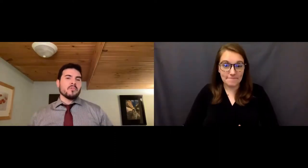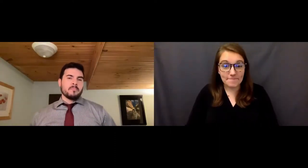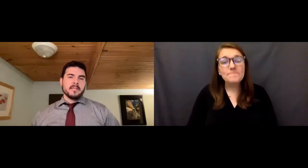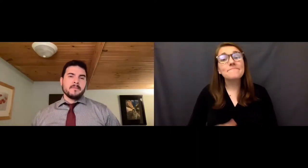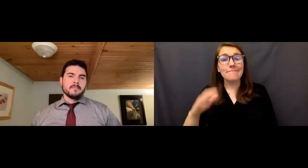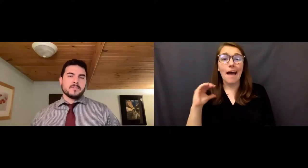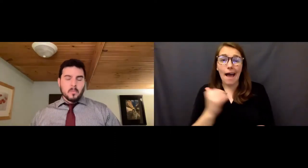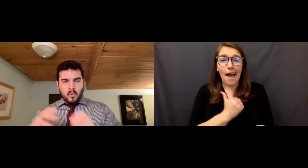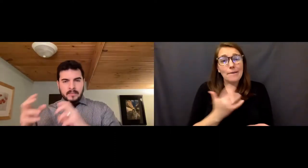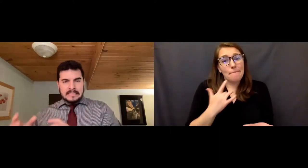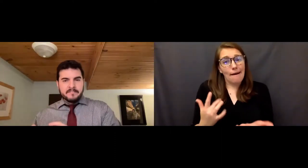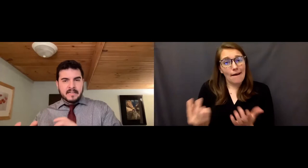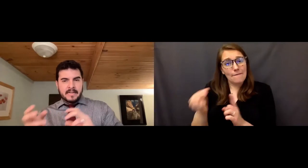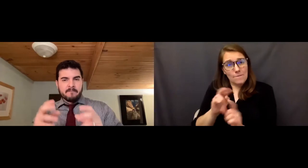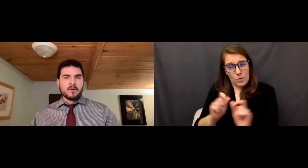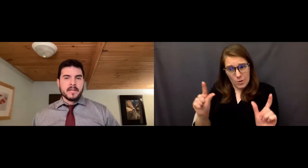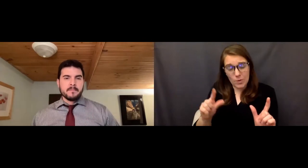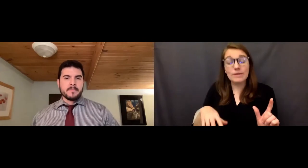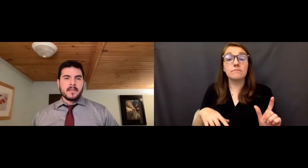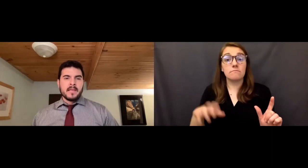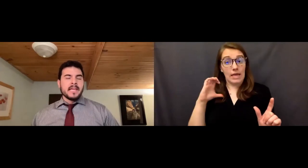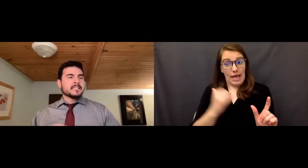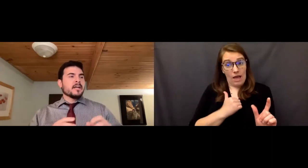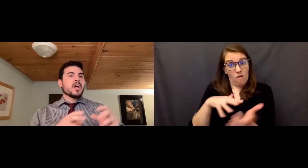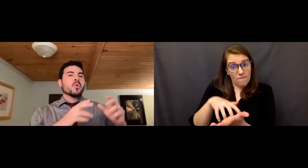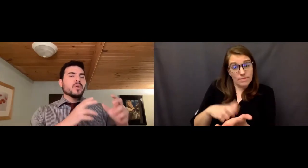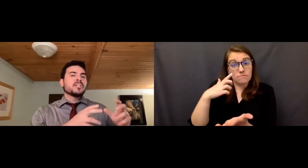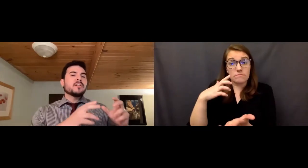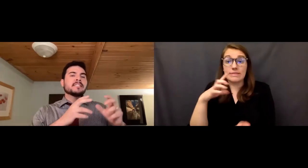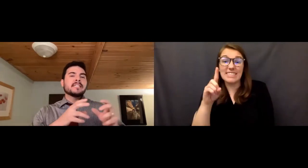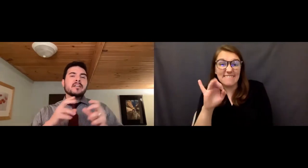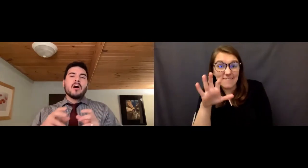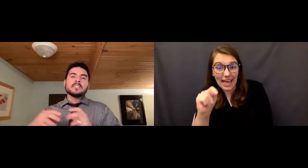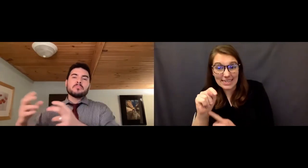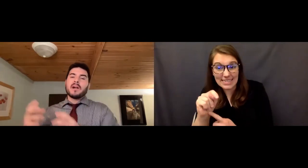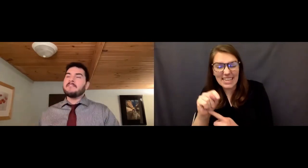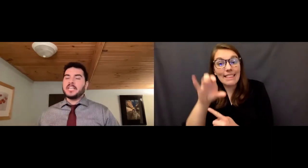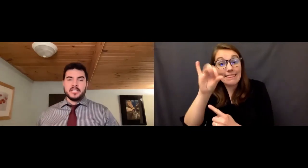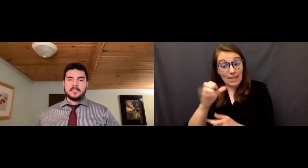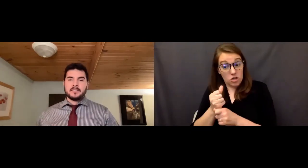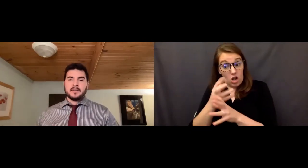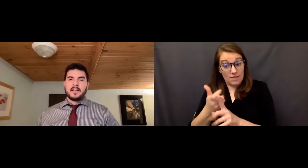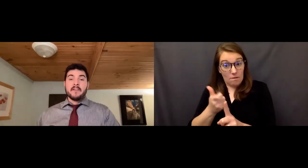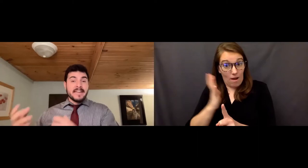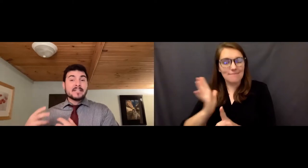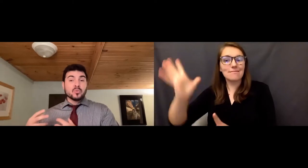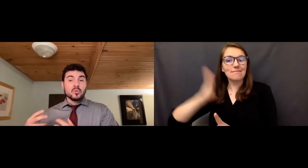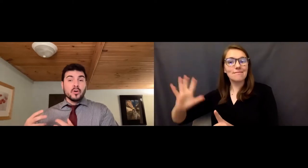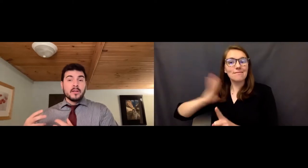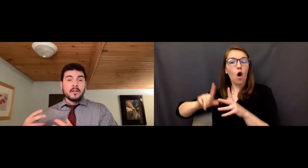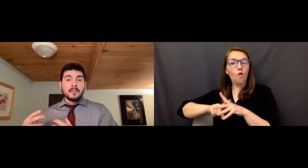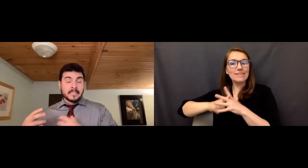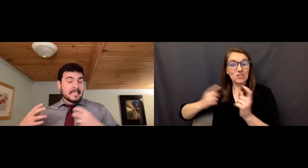actual vulnerability to corporeal defect and infirmity is an original sin-caused privation of a